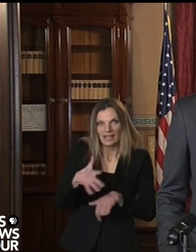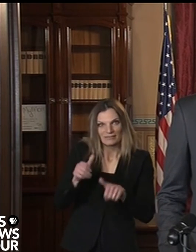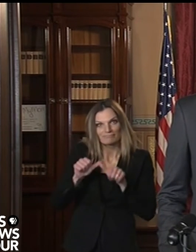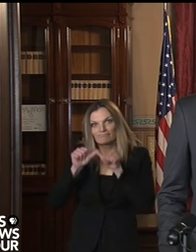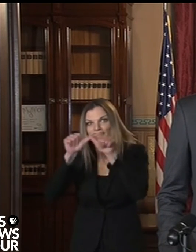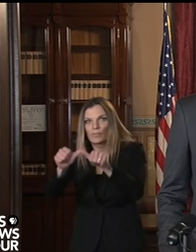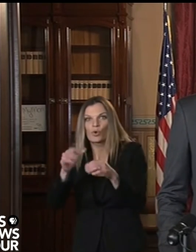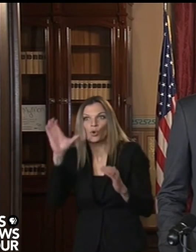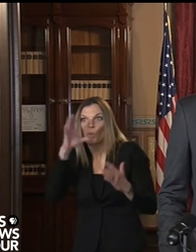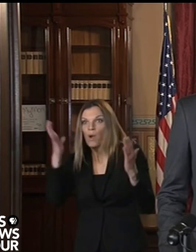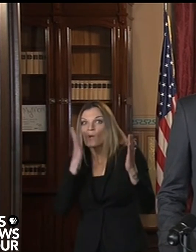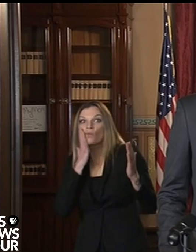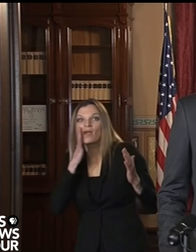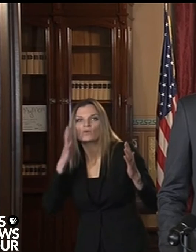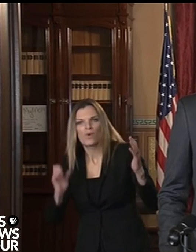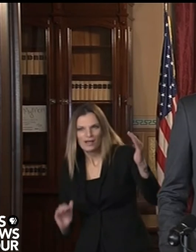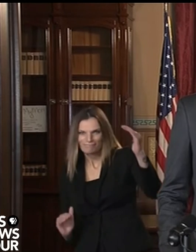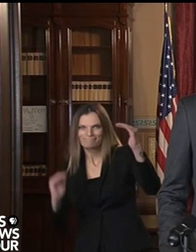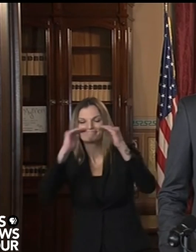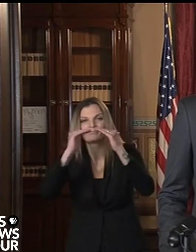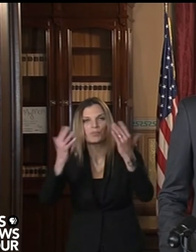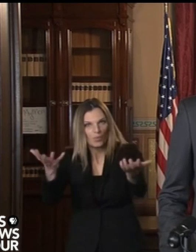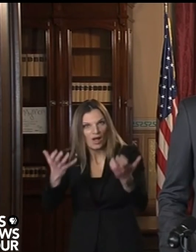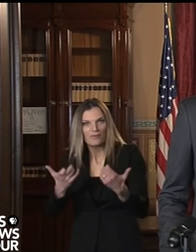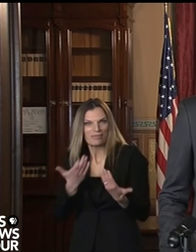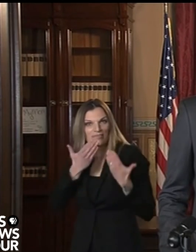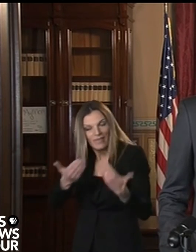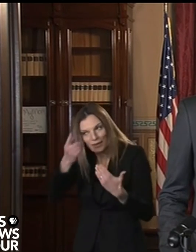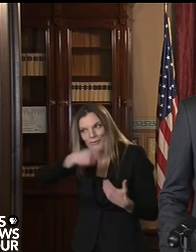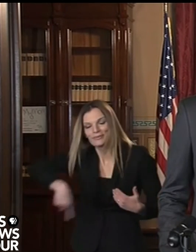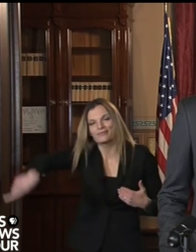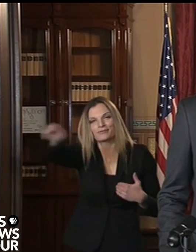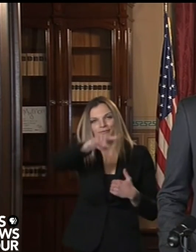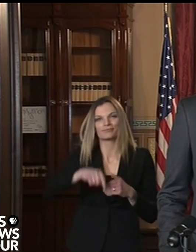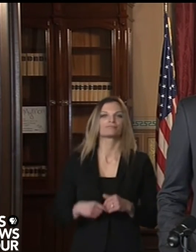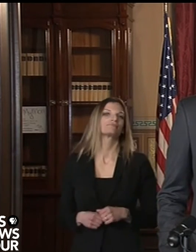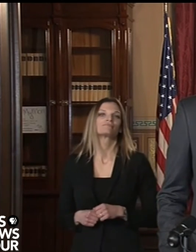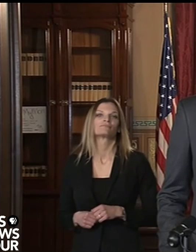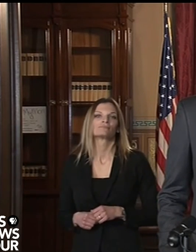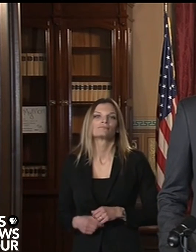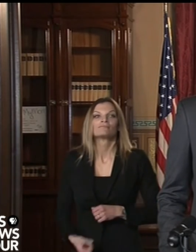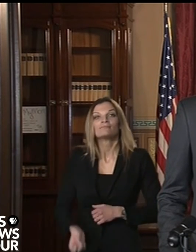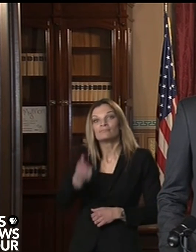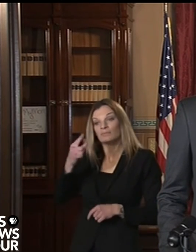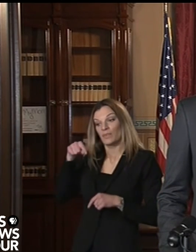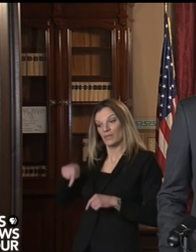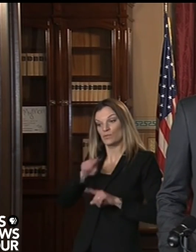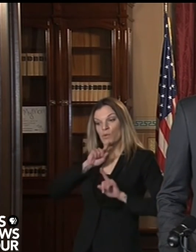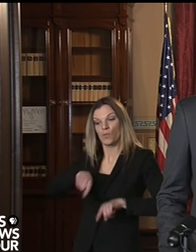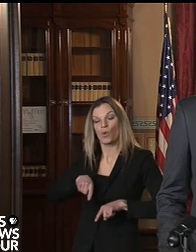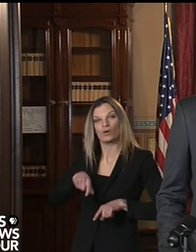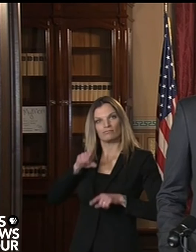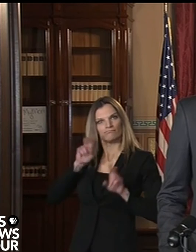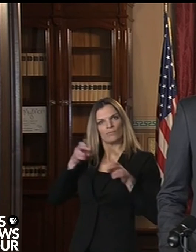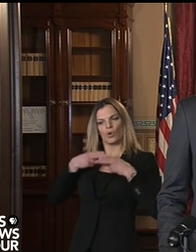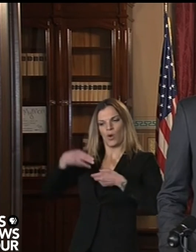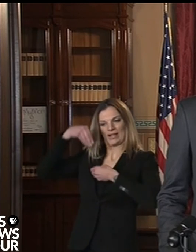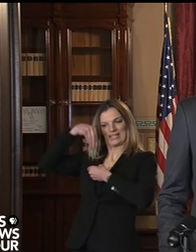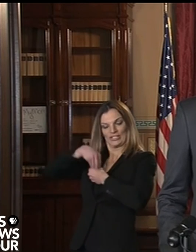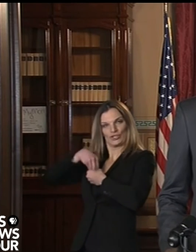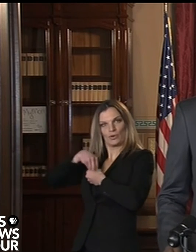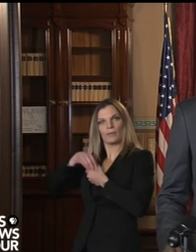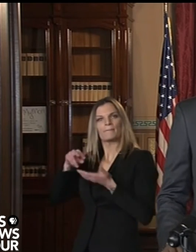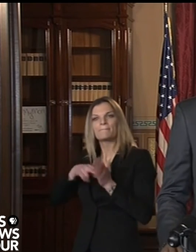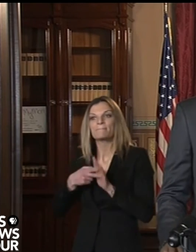pandemic and beyond. I also want to stress that this is an interim report. The work is not